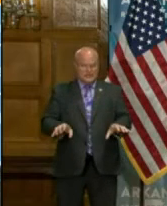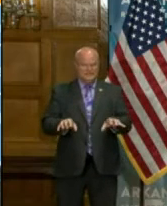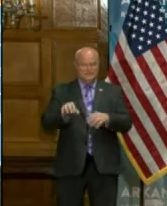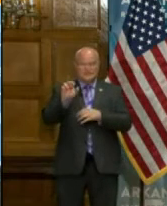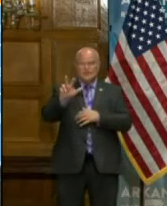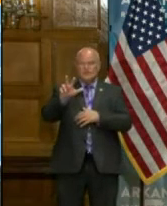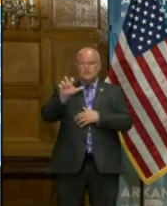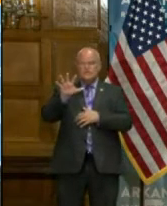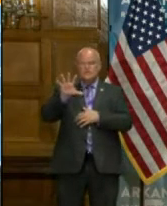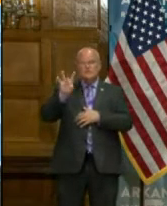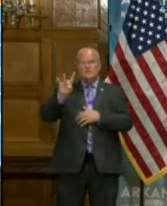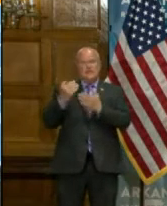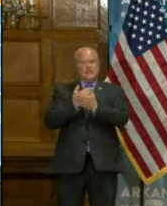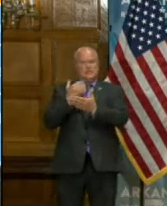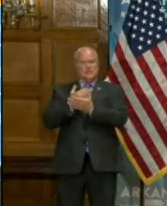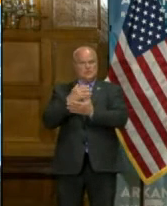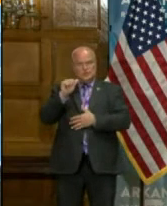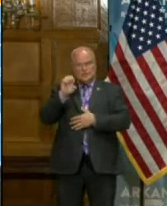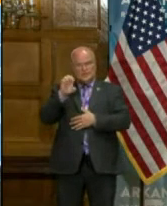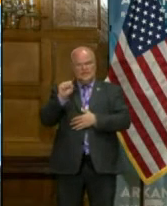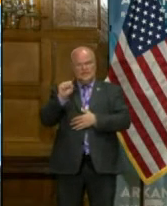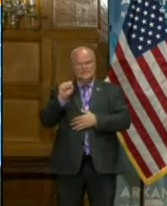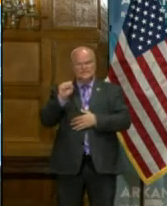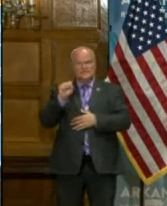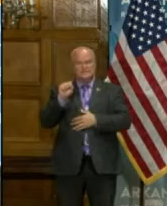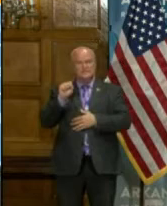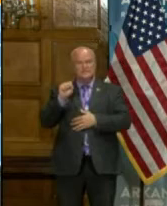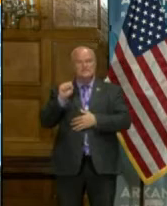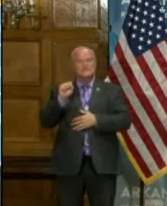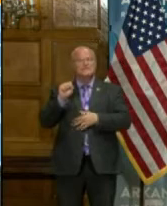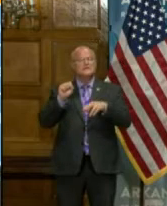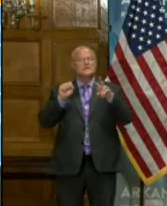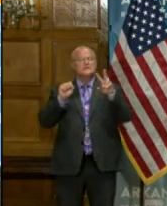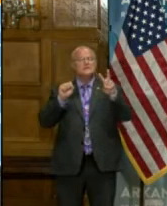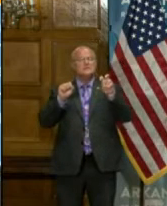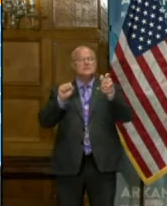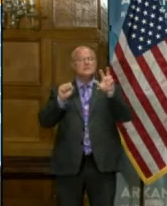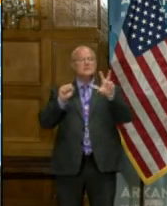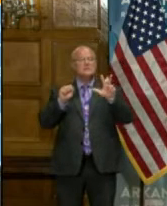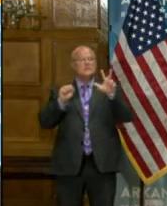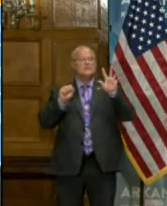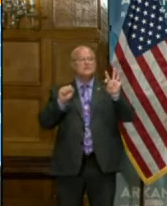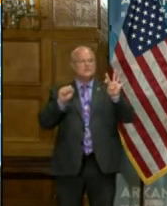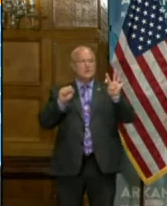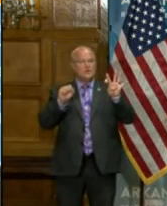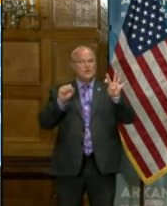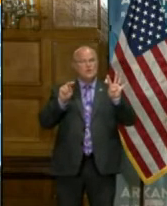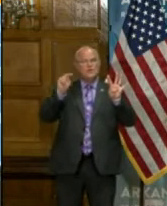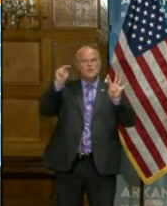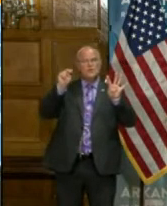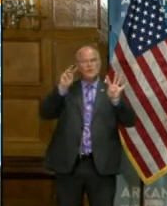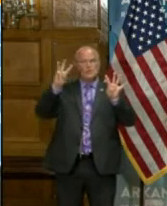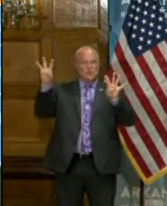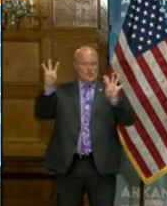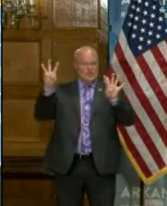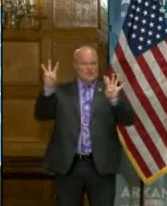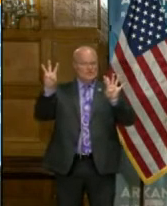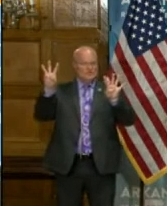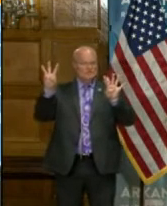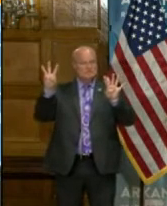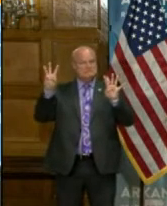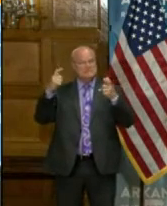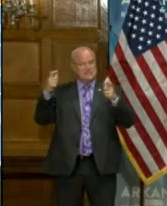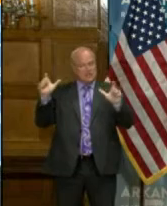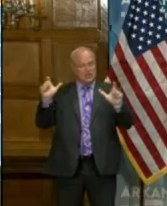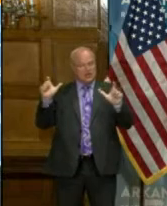the 358 new cases, 234 of those cases were in the Northwest section, which is large,